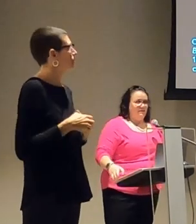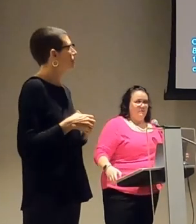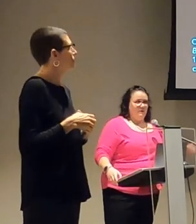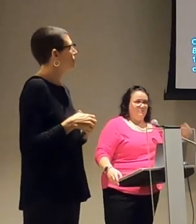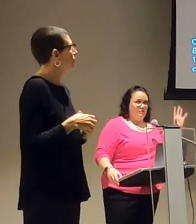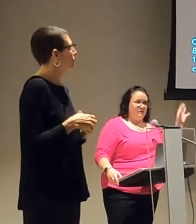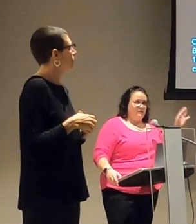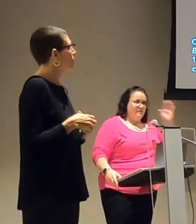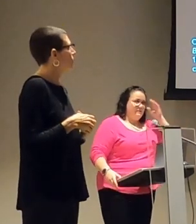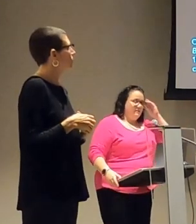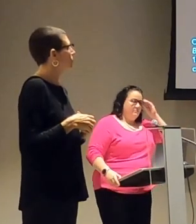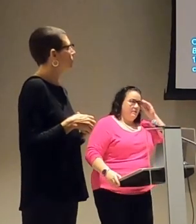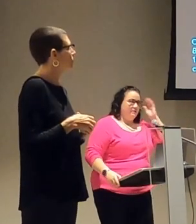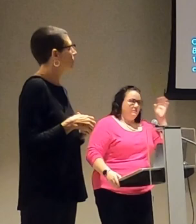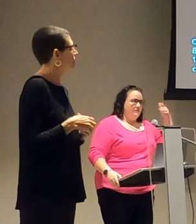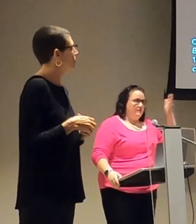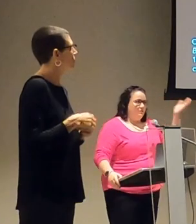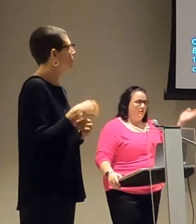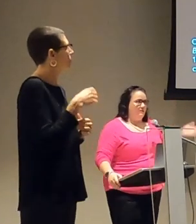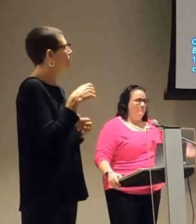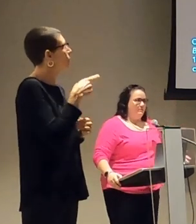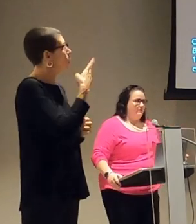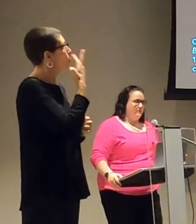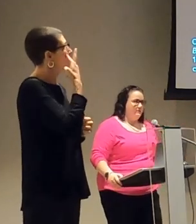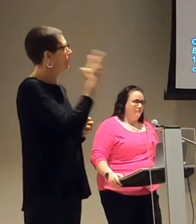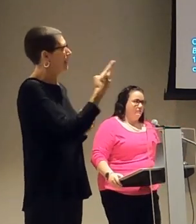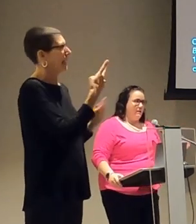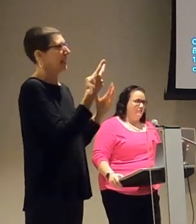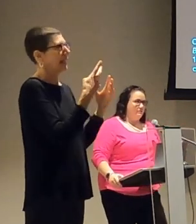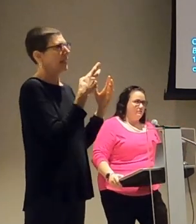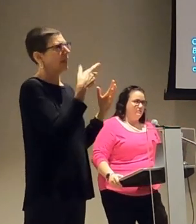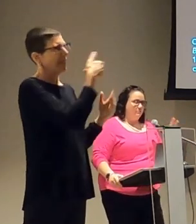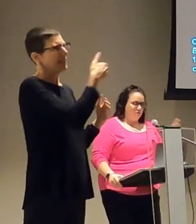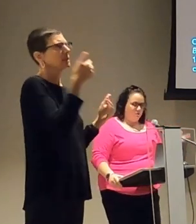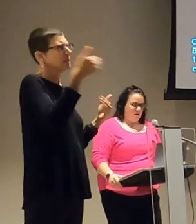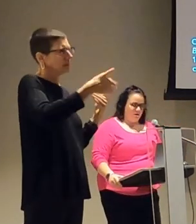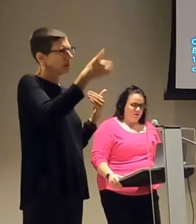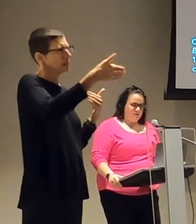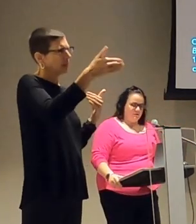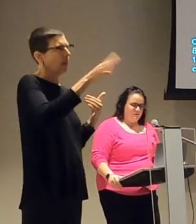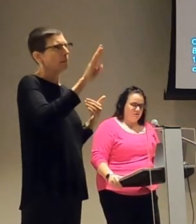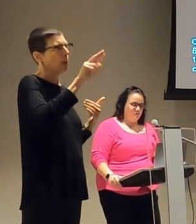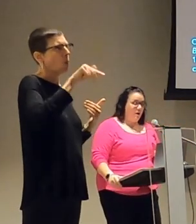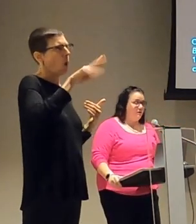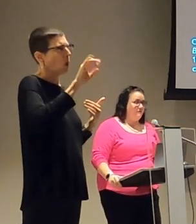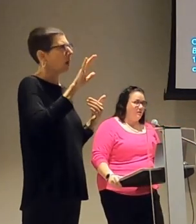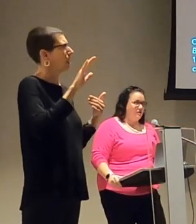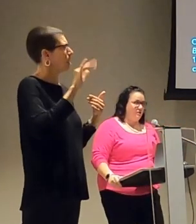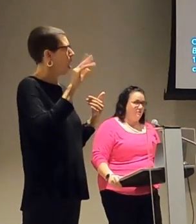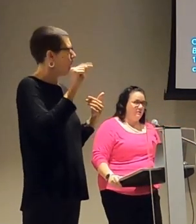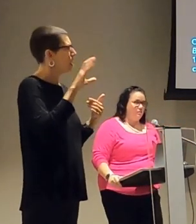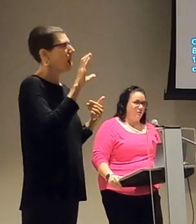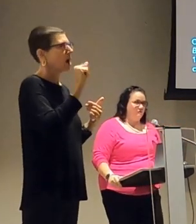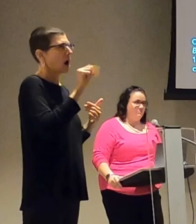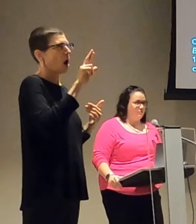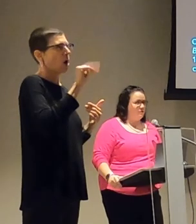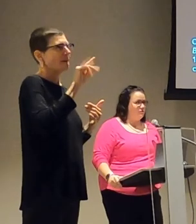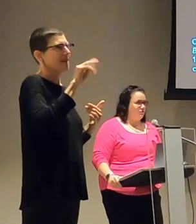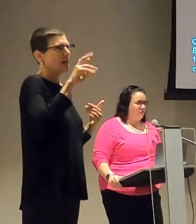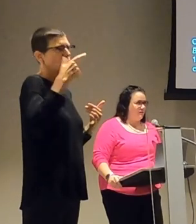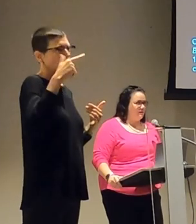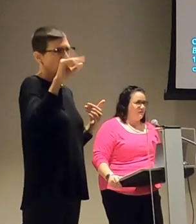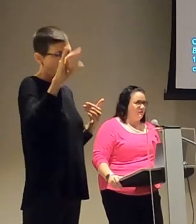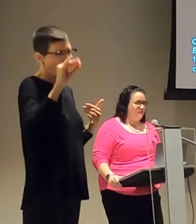This is not applicable just to this subject. You see quite a bit of this throughout Baroque art. So Caravaggio is one of the